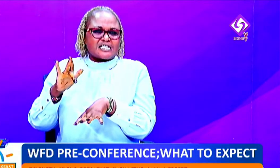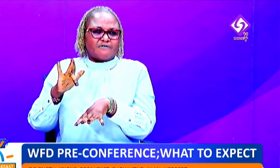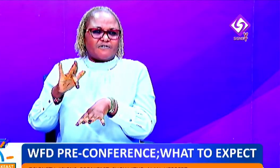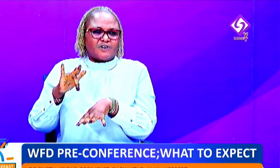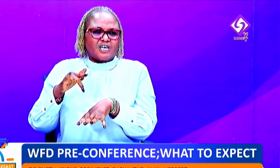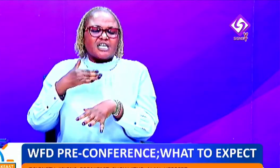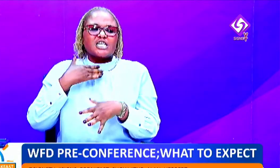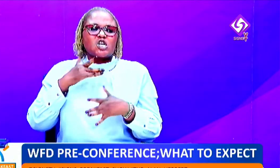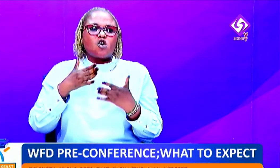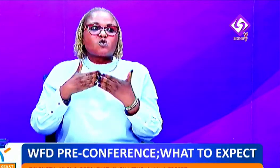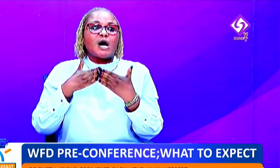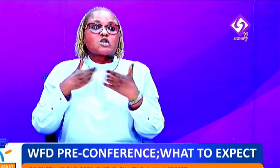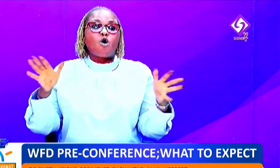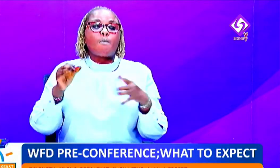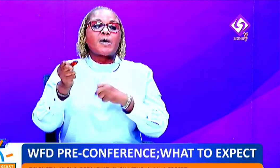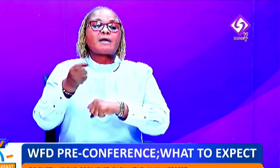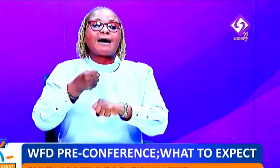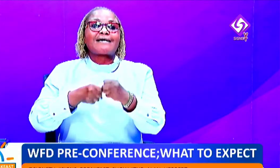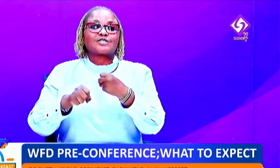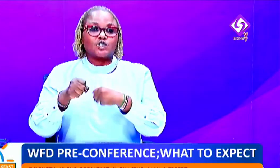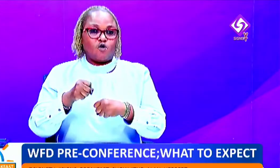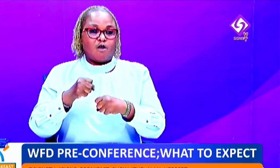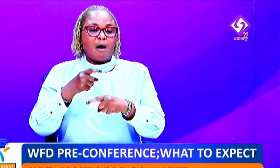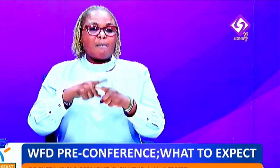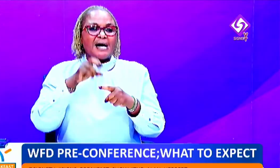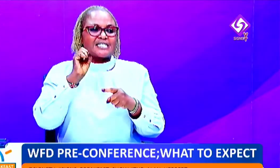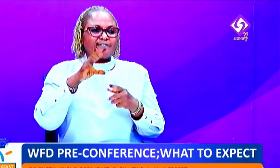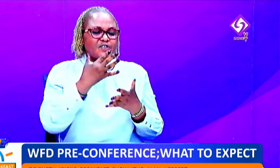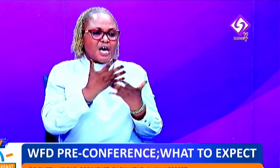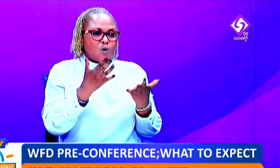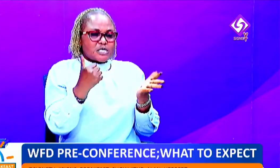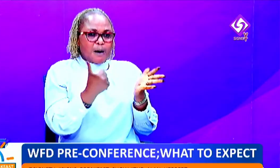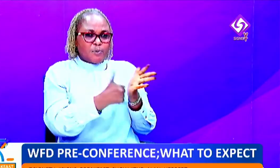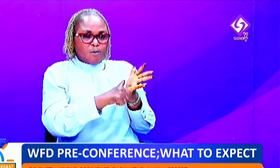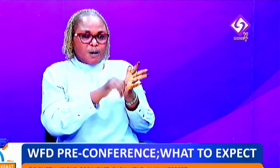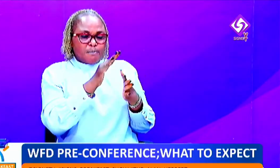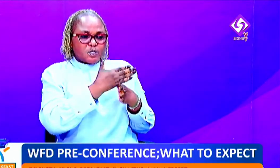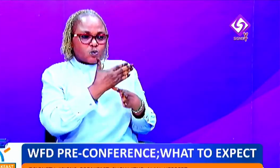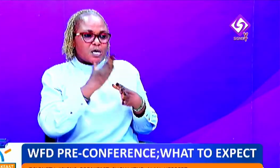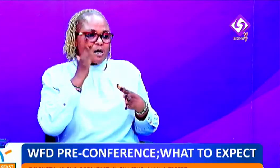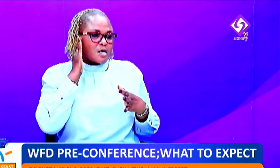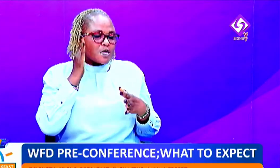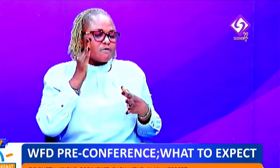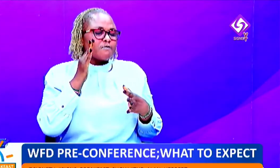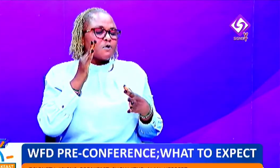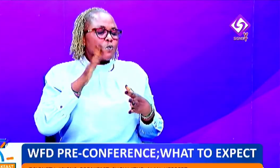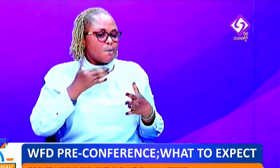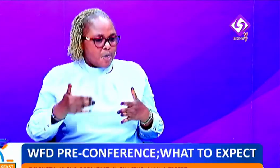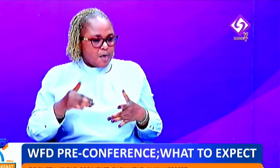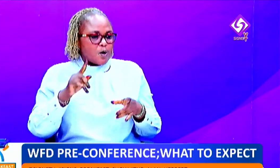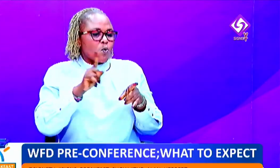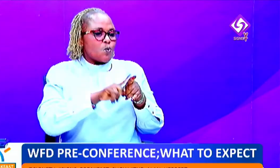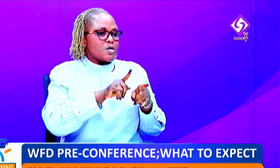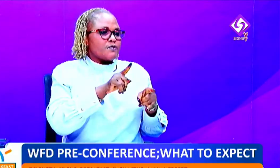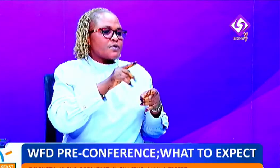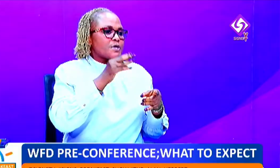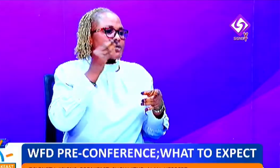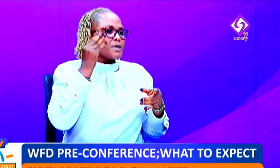was a sensitive issue. It was an issue that could be handled within the deaf community, so they did not want to take it up with the police. They did not want